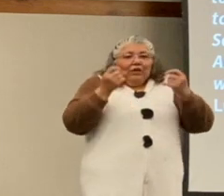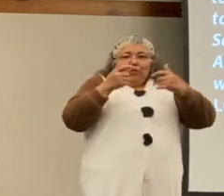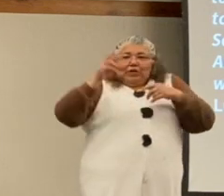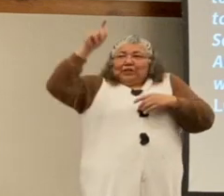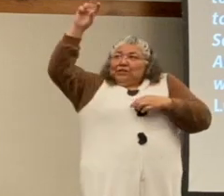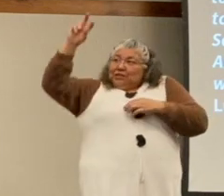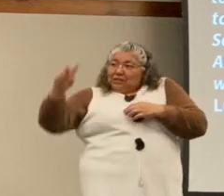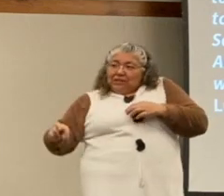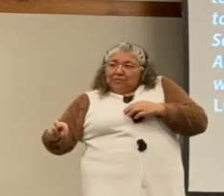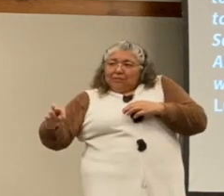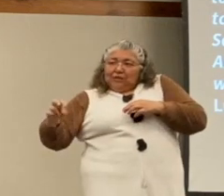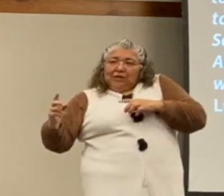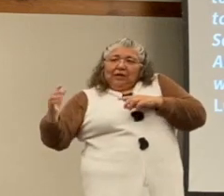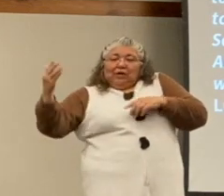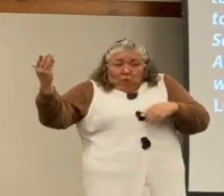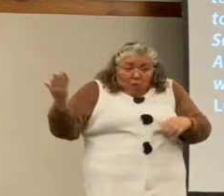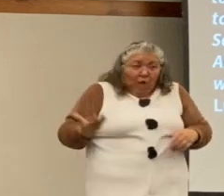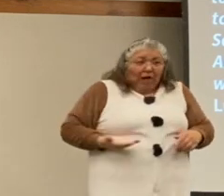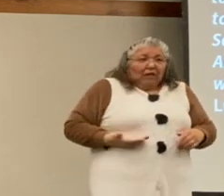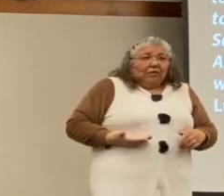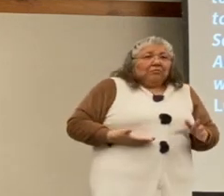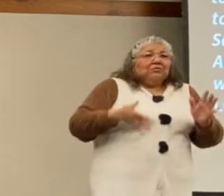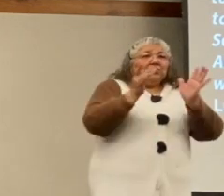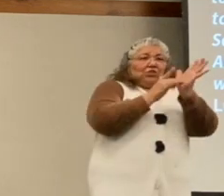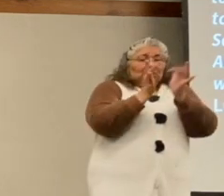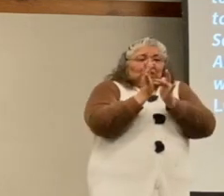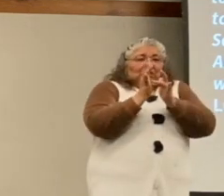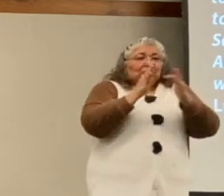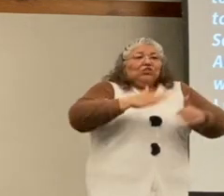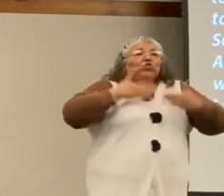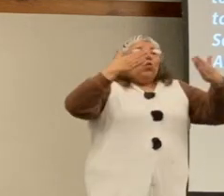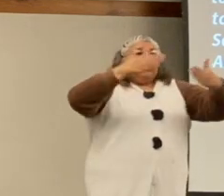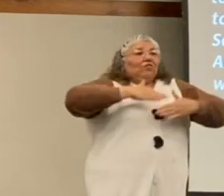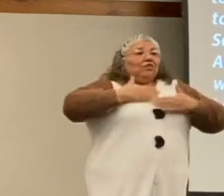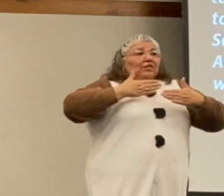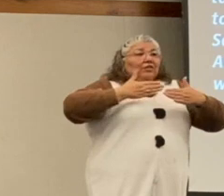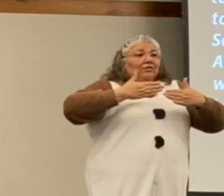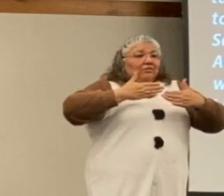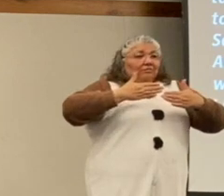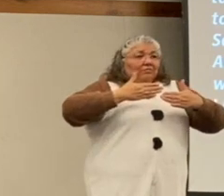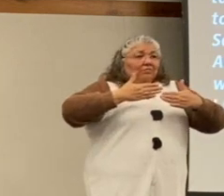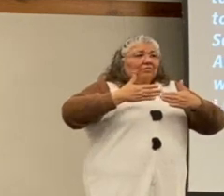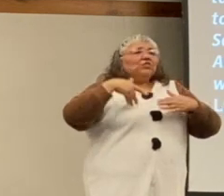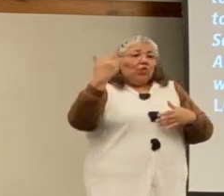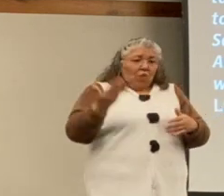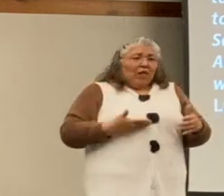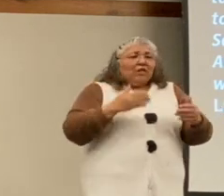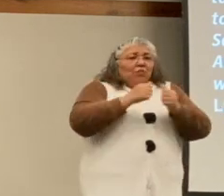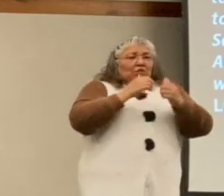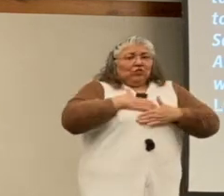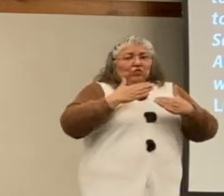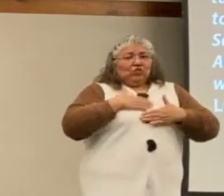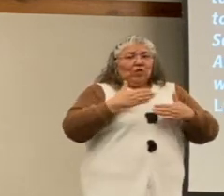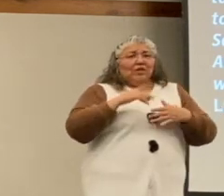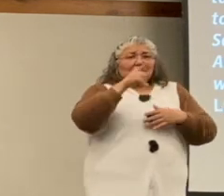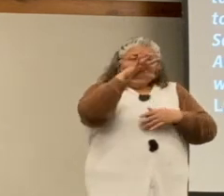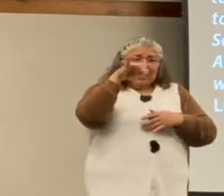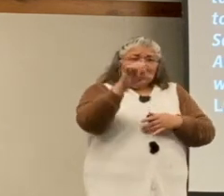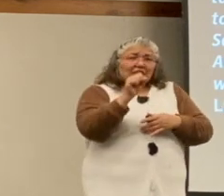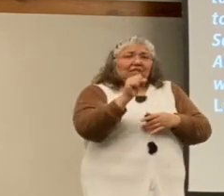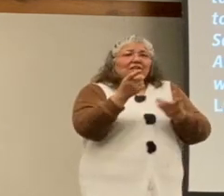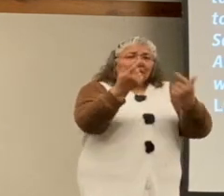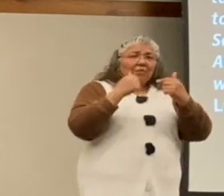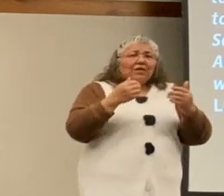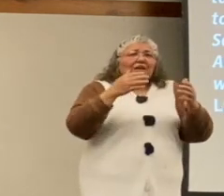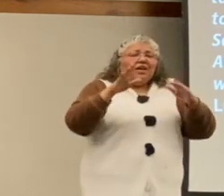down and he welcomed him, right, Jesus, joyfully. He welcomed him with joy. Zacchaeus comes down and